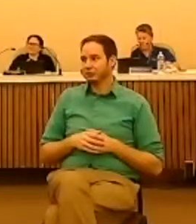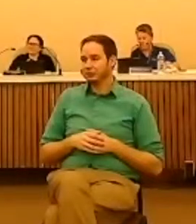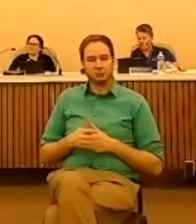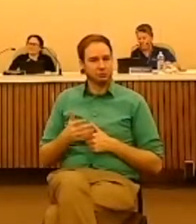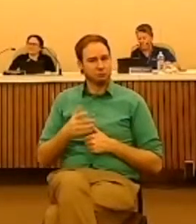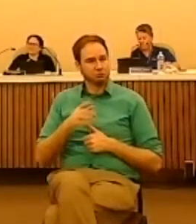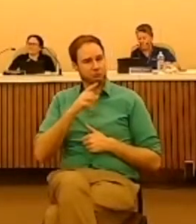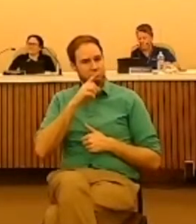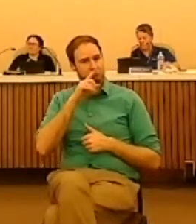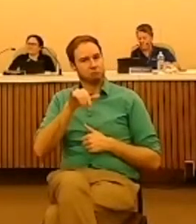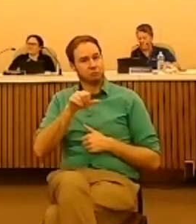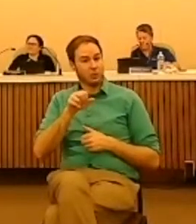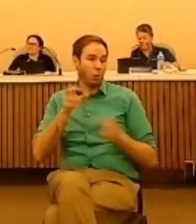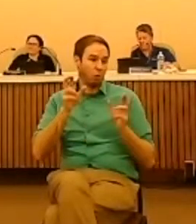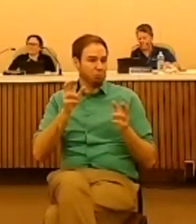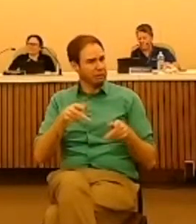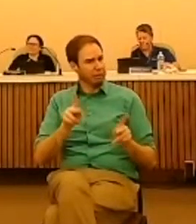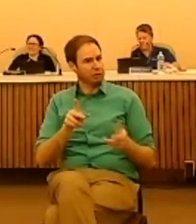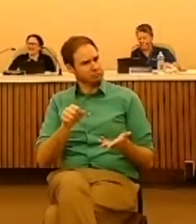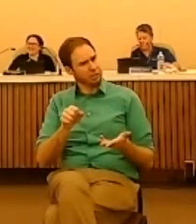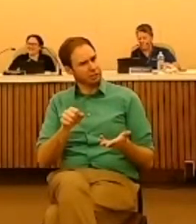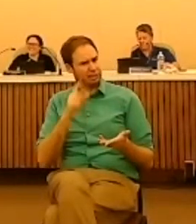Correct. Yes. Hopefully, yes.